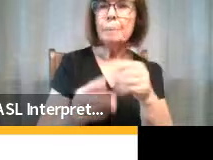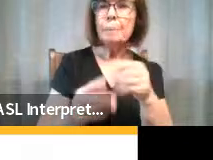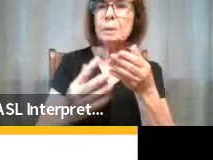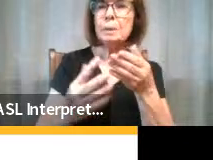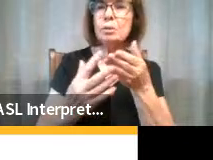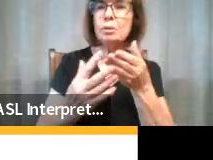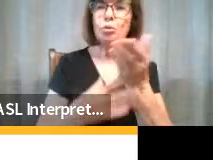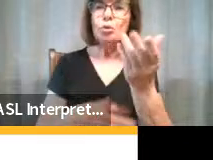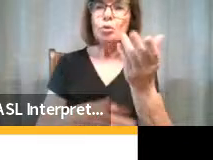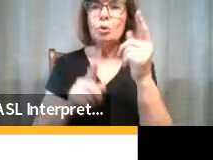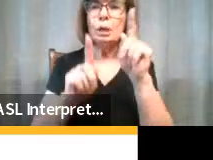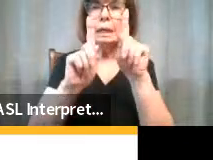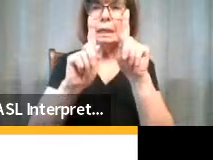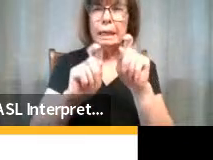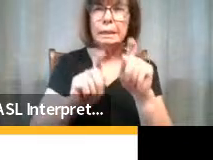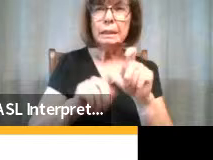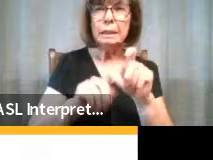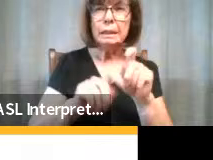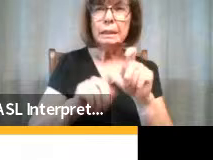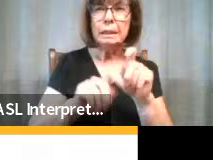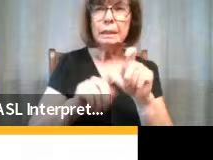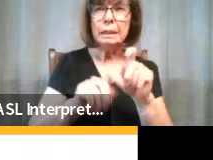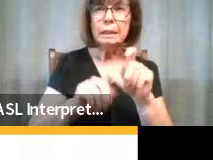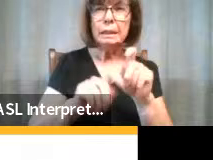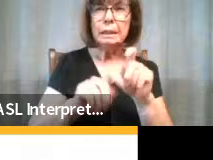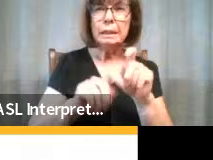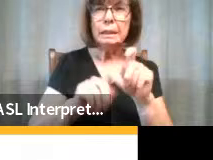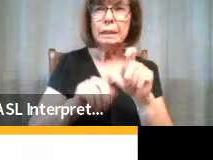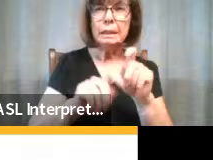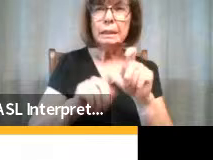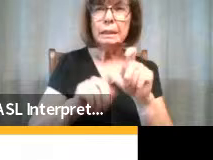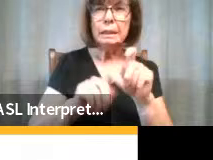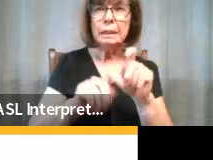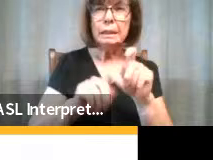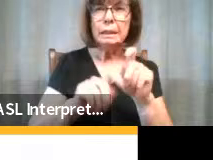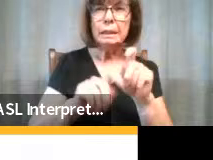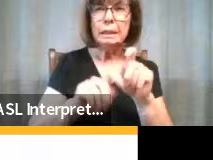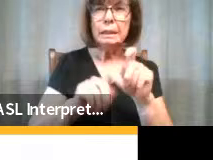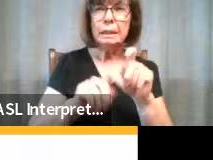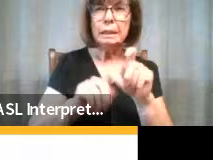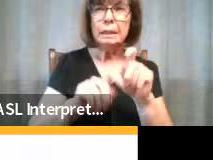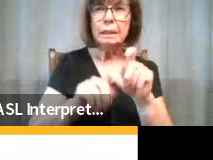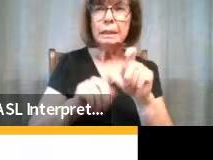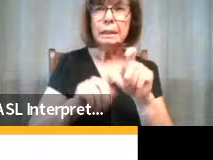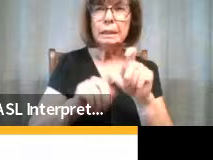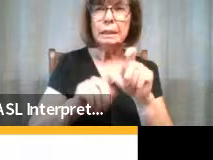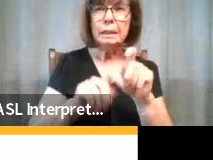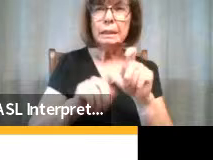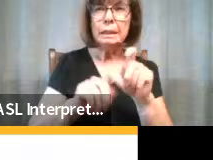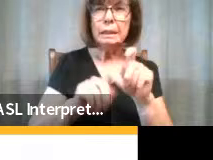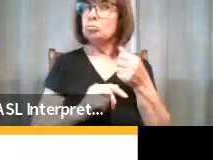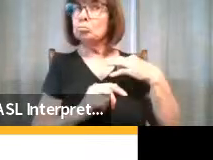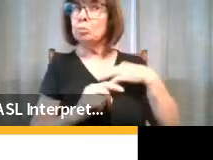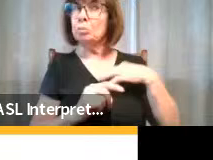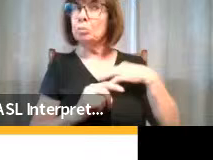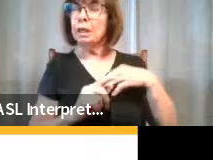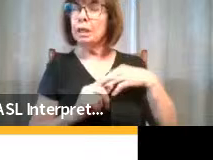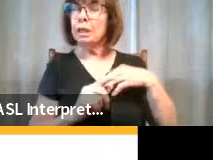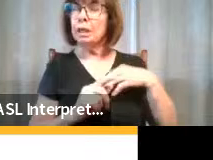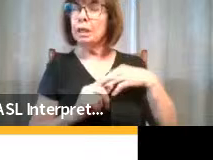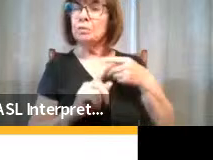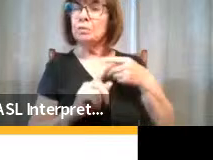close contacts that could benefit from vaccination. We're providing guidance and support